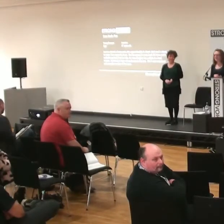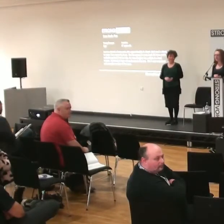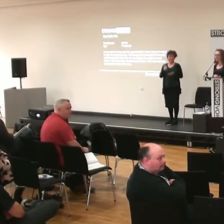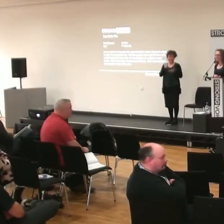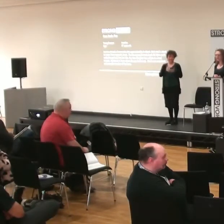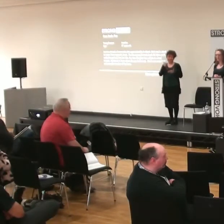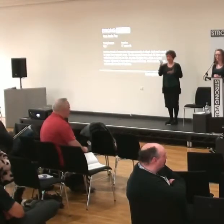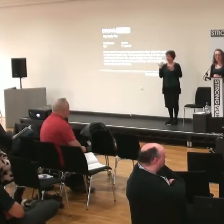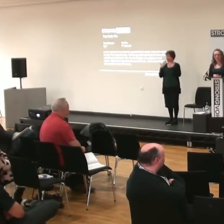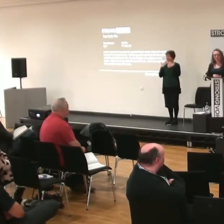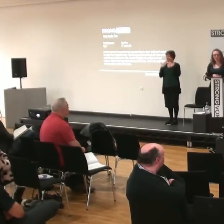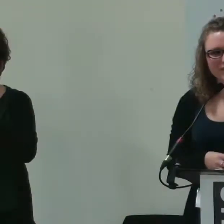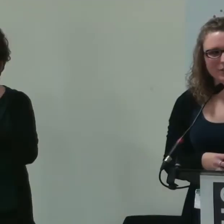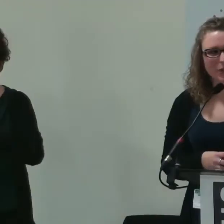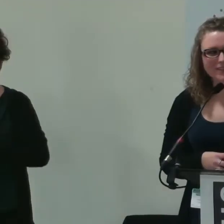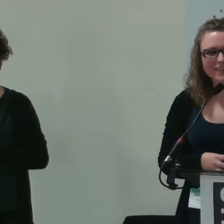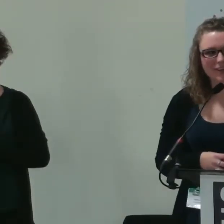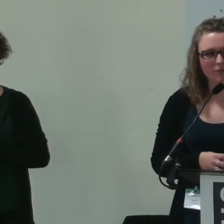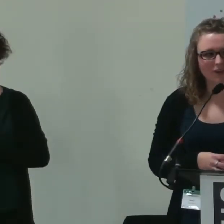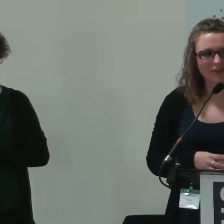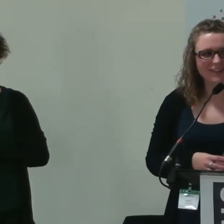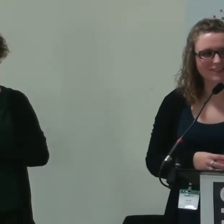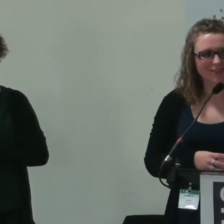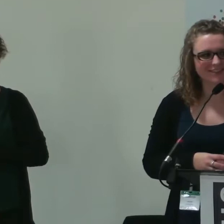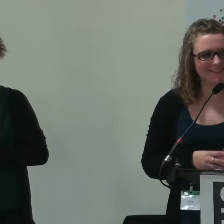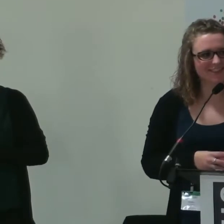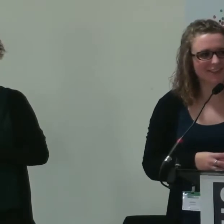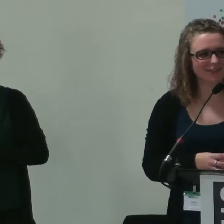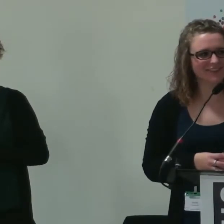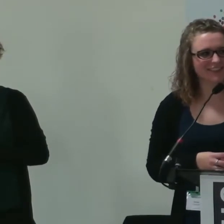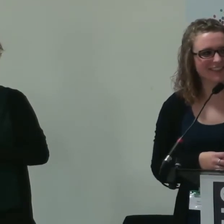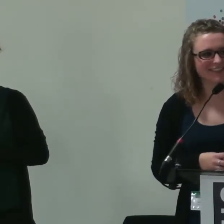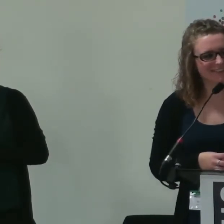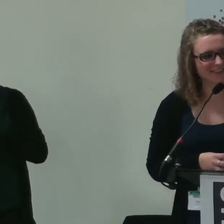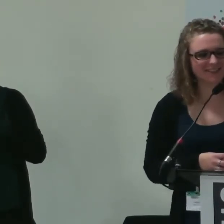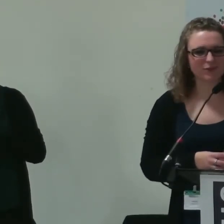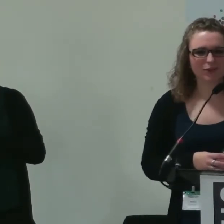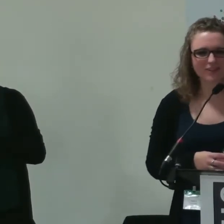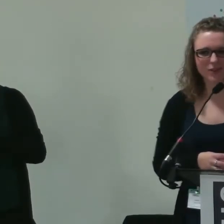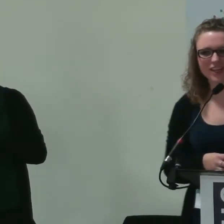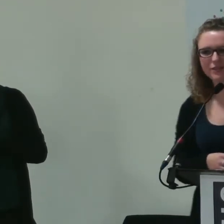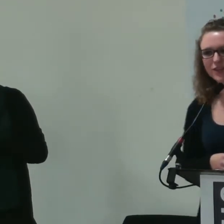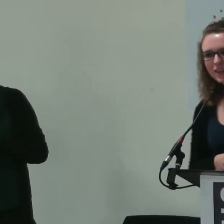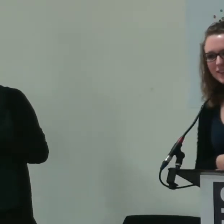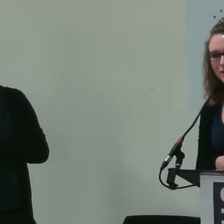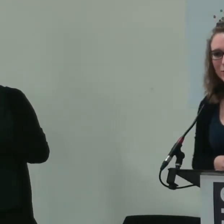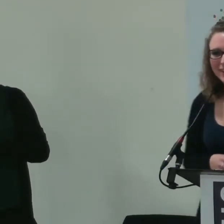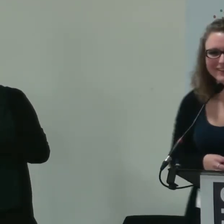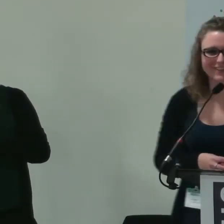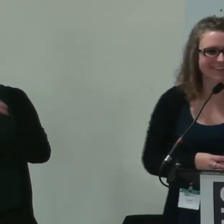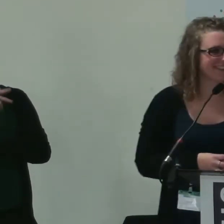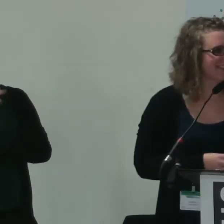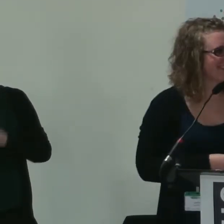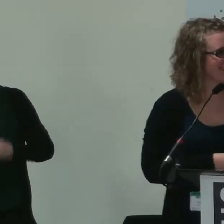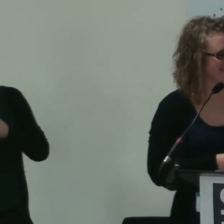Fantastic, thank you very much for that. I'm just going to pause a second while Chris just frantically tries to run across the creaky floor to join